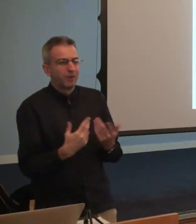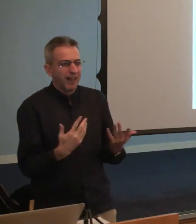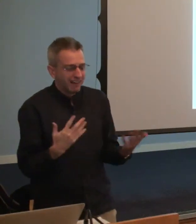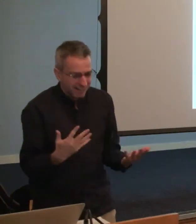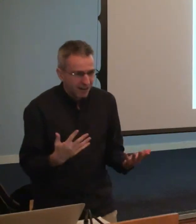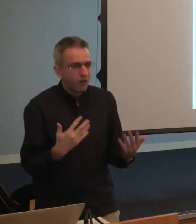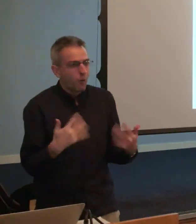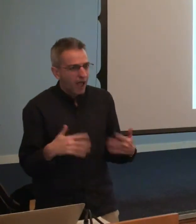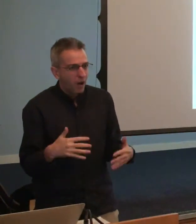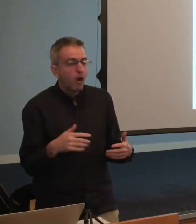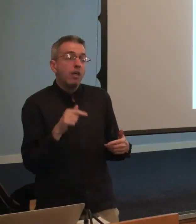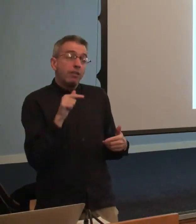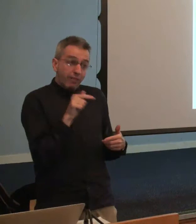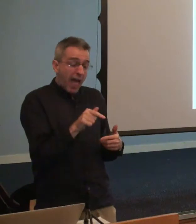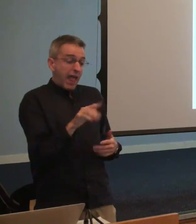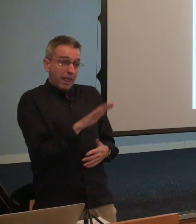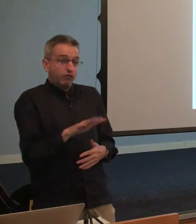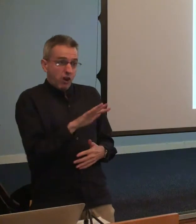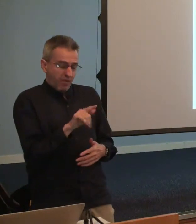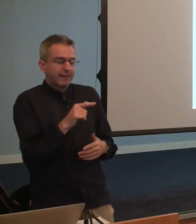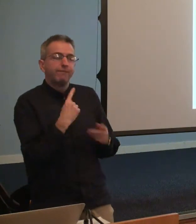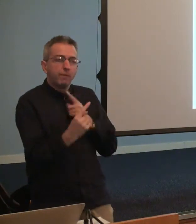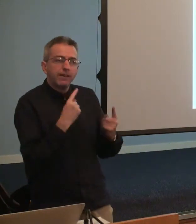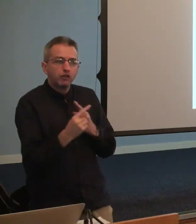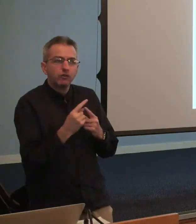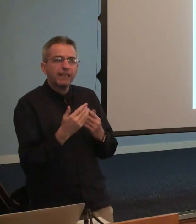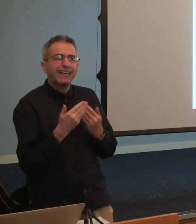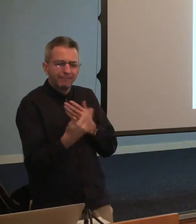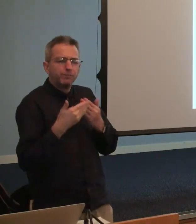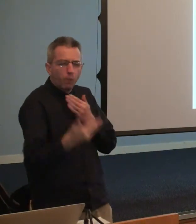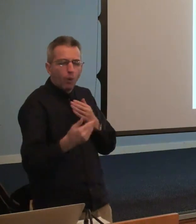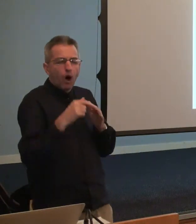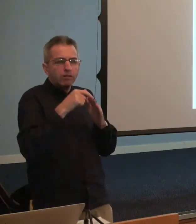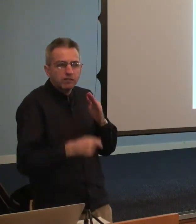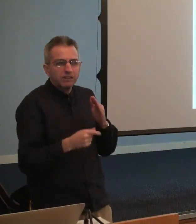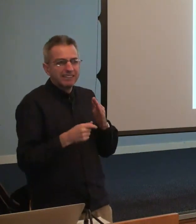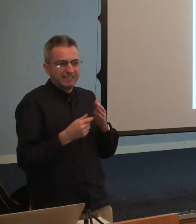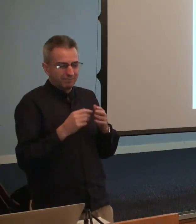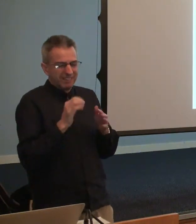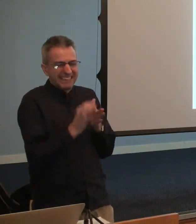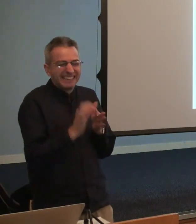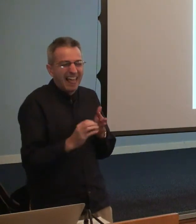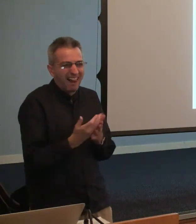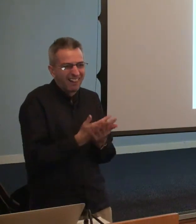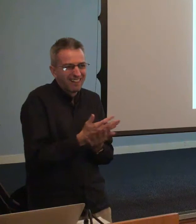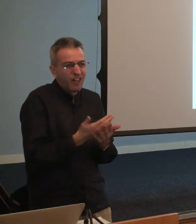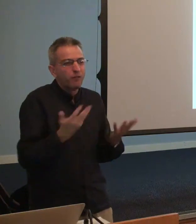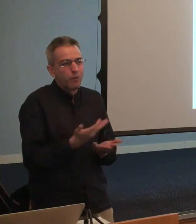There was one person who said something like, oh, I've changed my mind. I think deafness is a good thing. And the